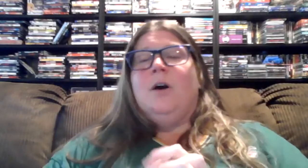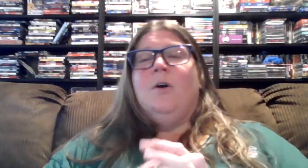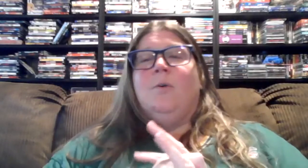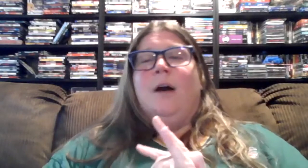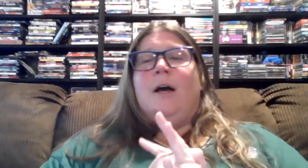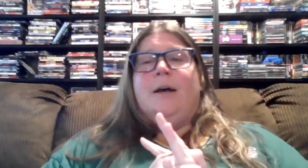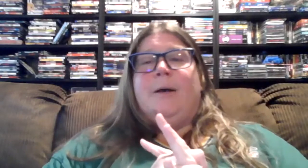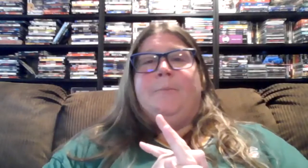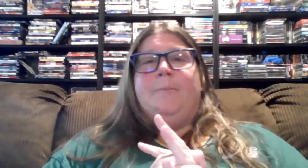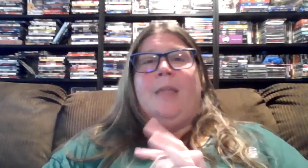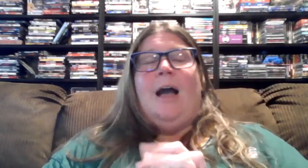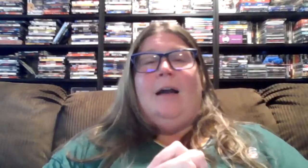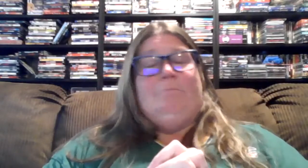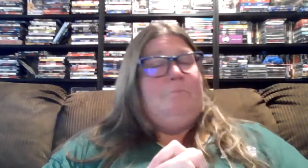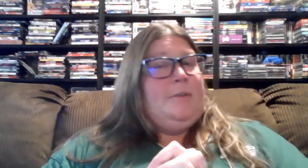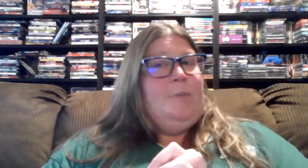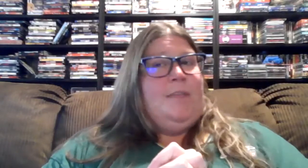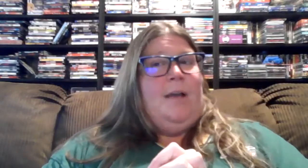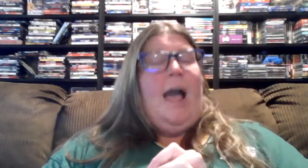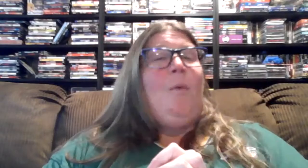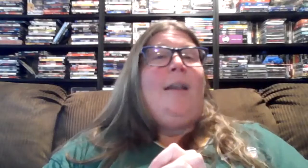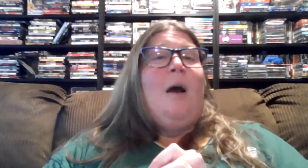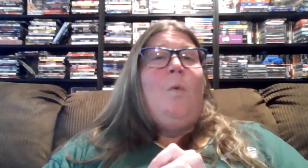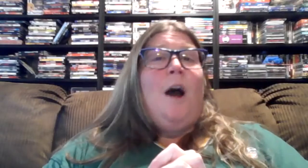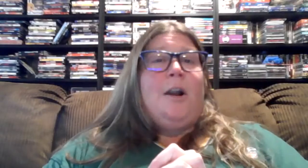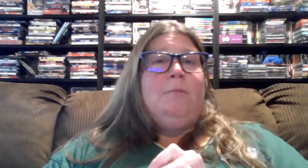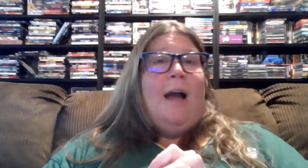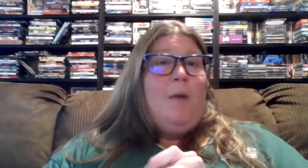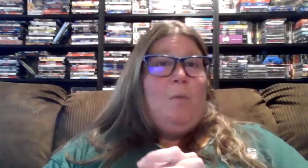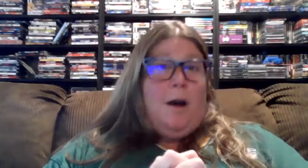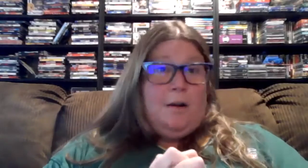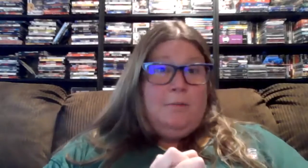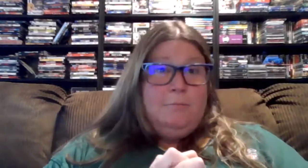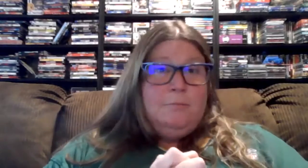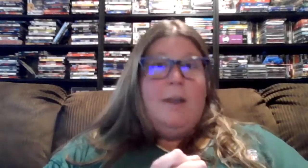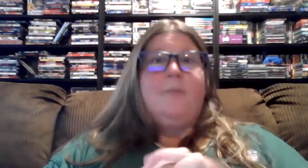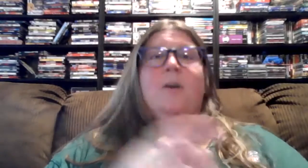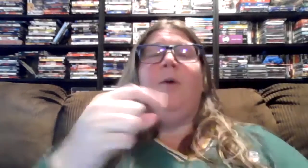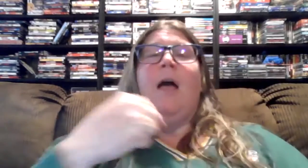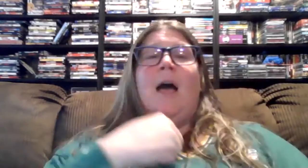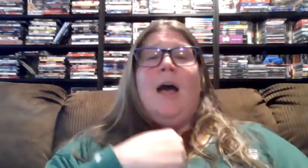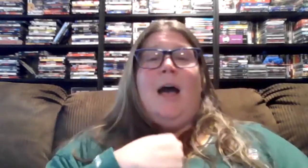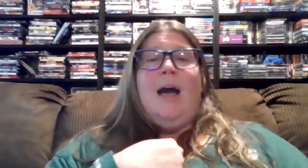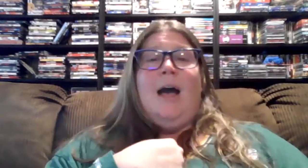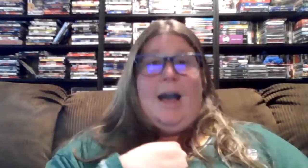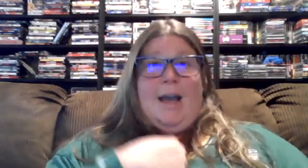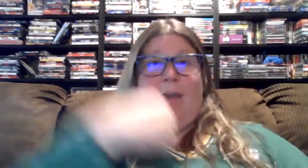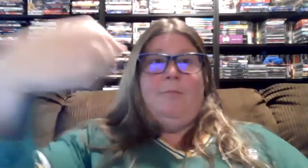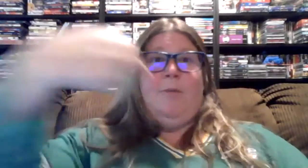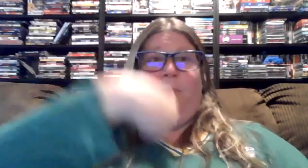So something like, I want a water. I want water. right? So remember you're